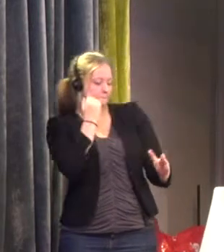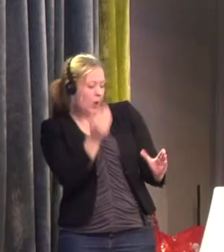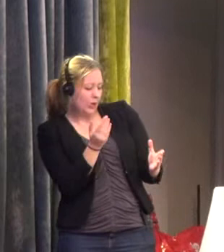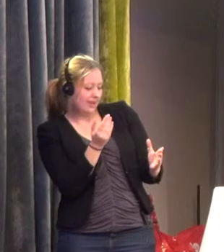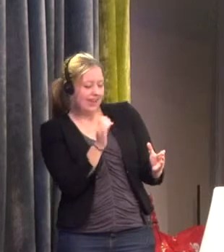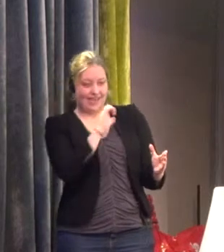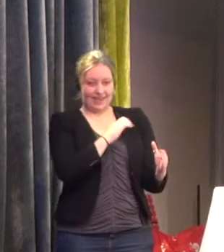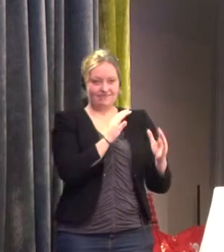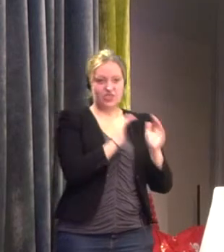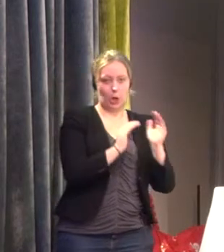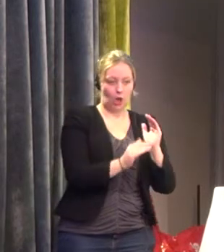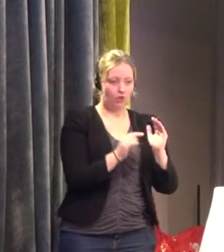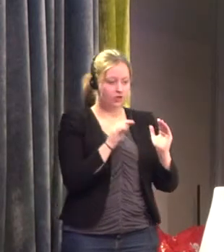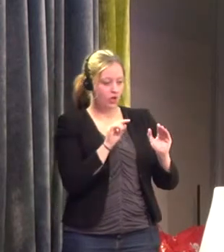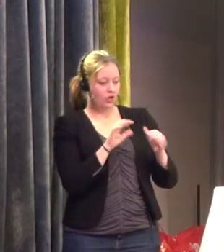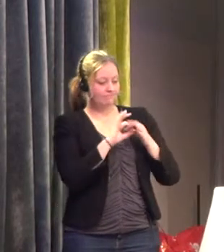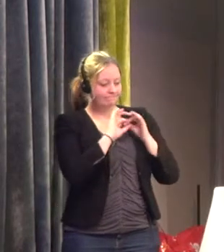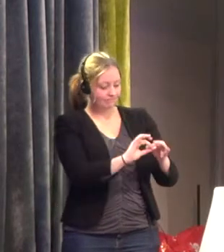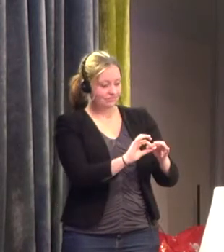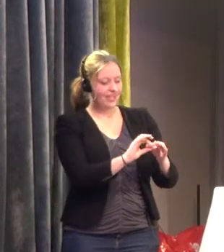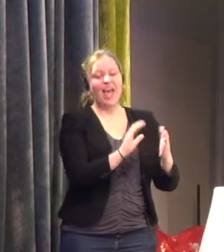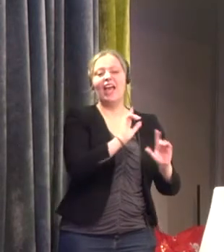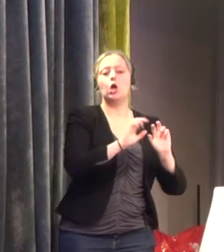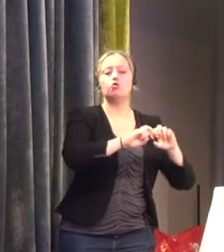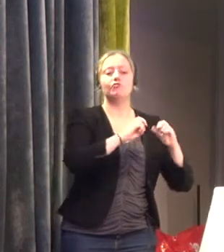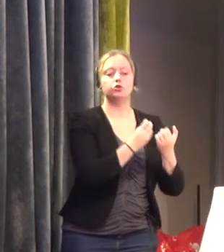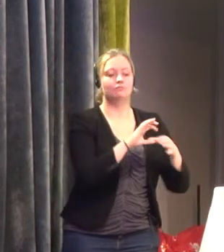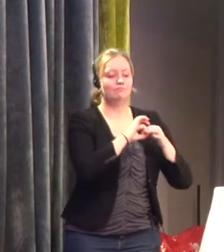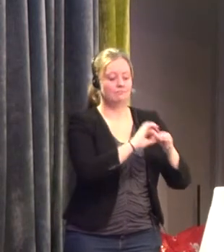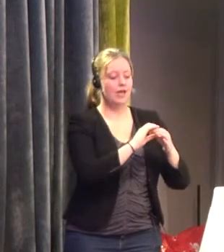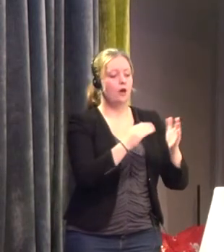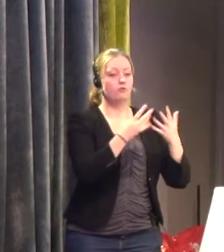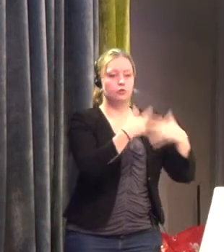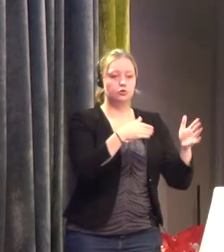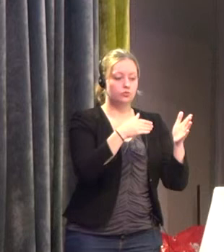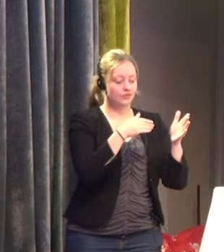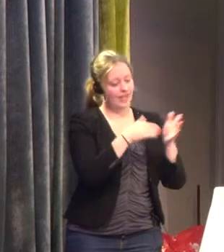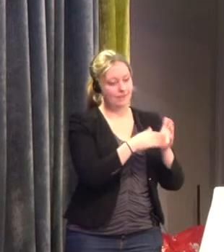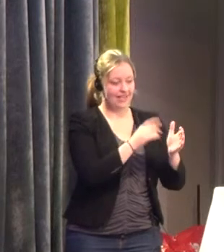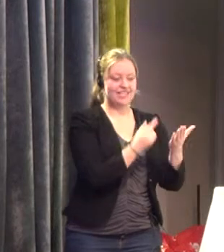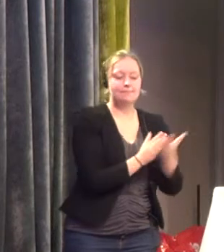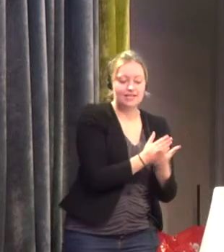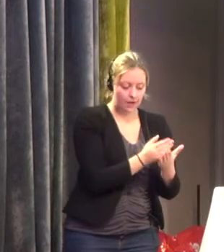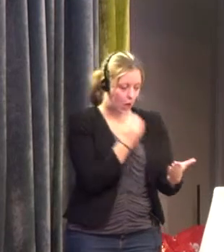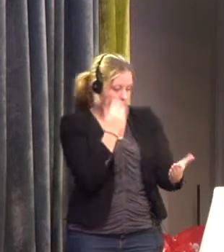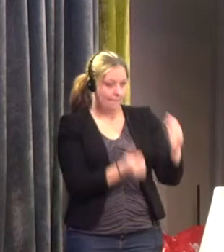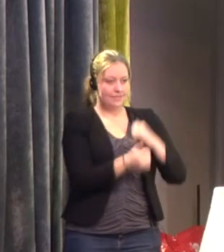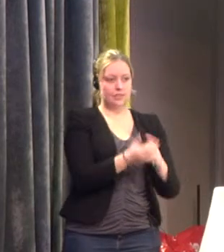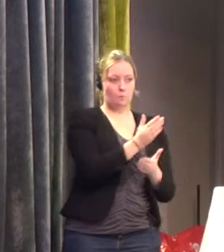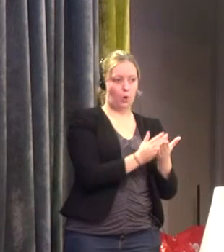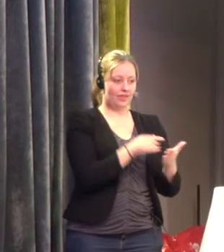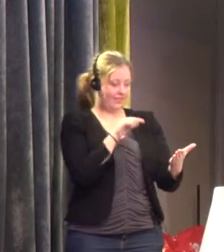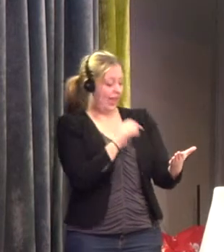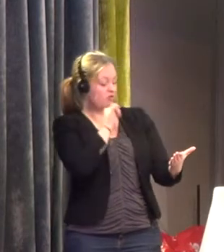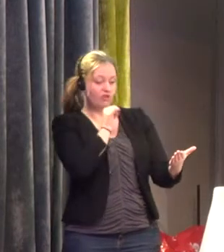specifically affecting people with disabilities, what better way to inform ourselves than to have people with disabilities present? How can we